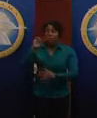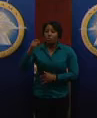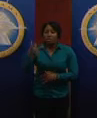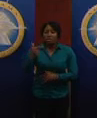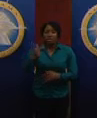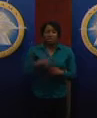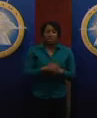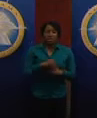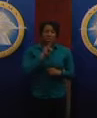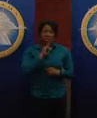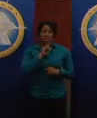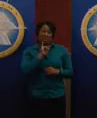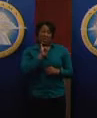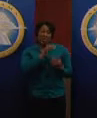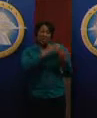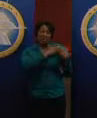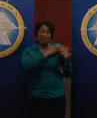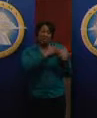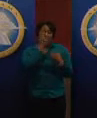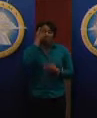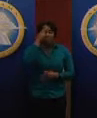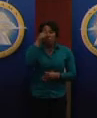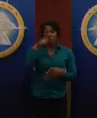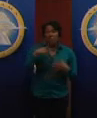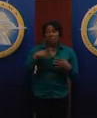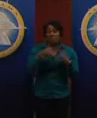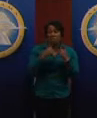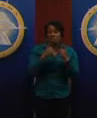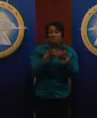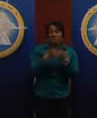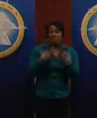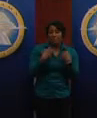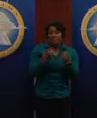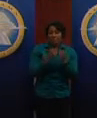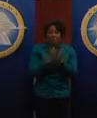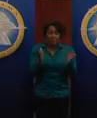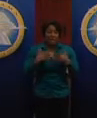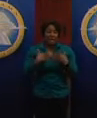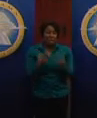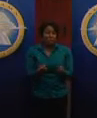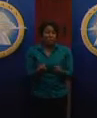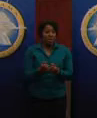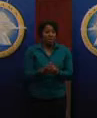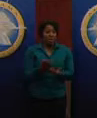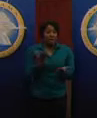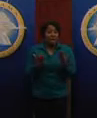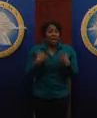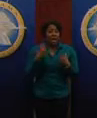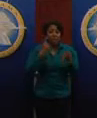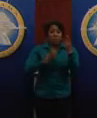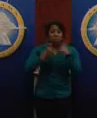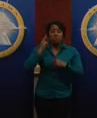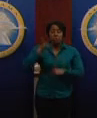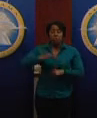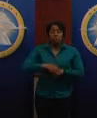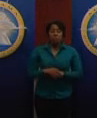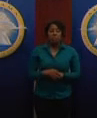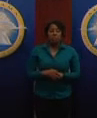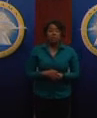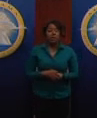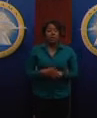is a Department of Public Health issue, and I'm going to let him address that, and there may be some questions about that today. It's public